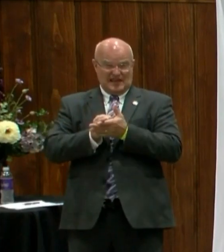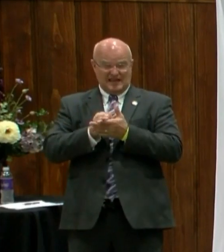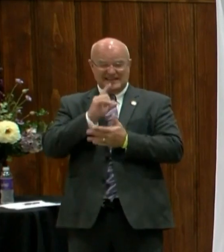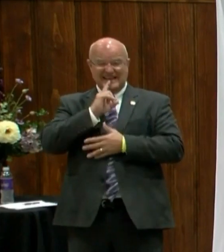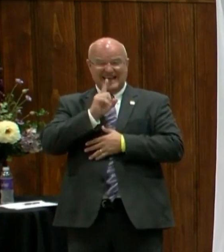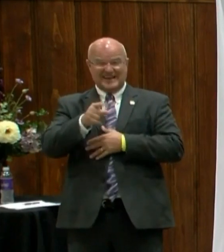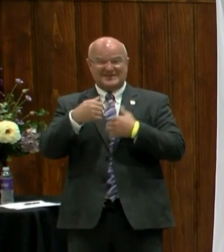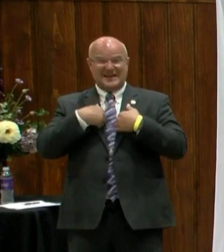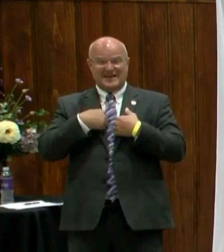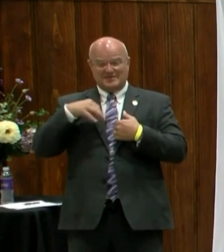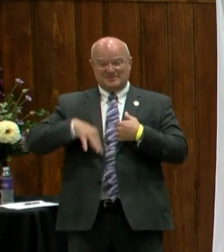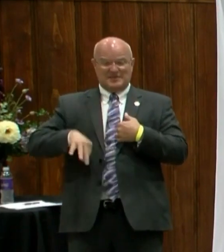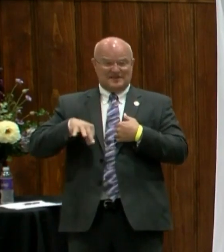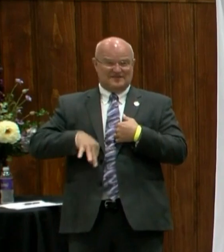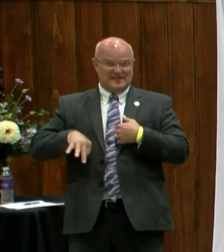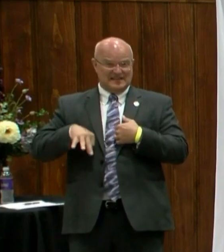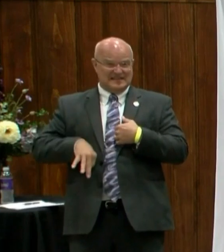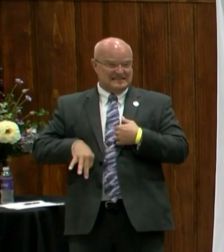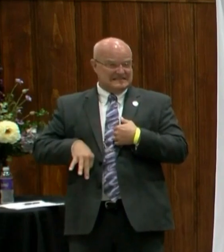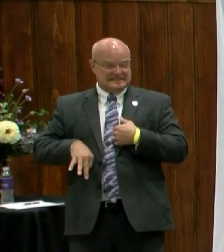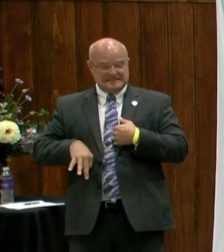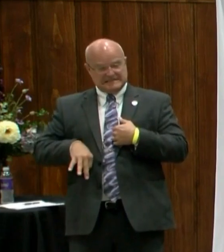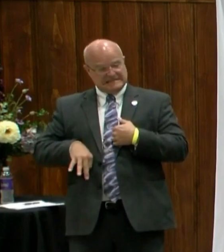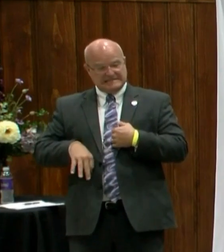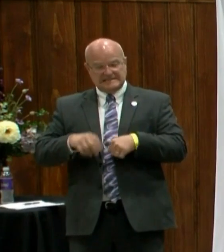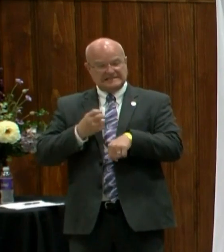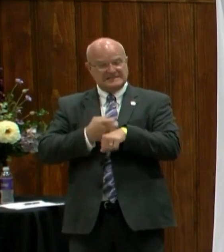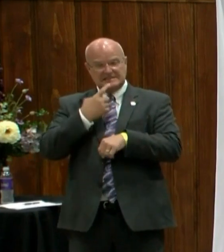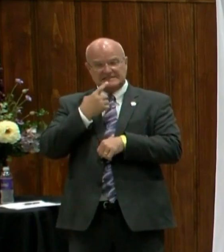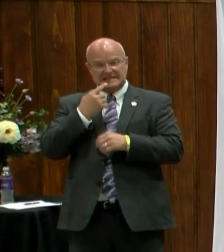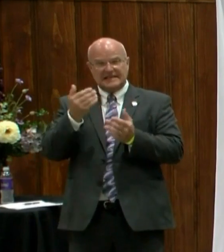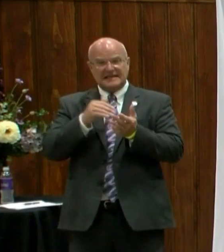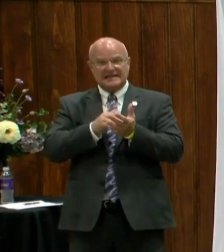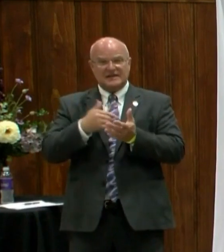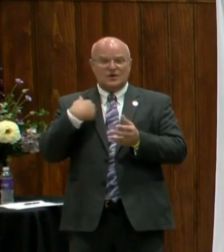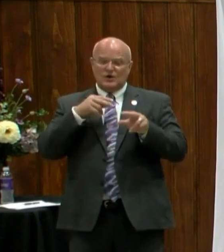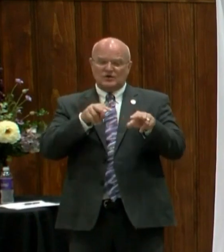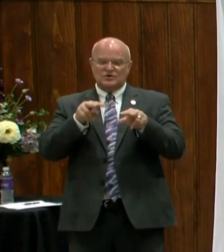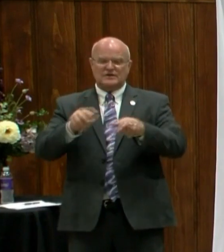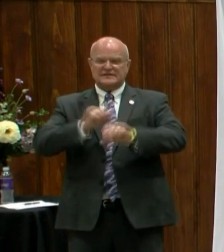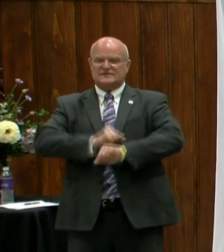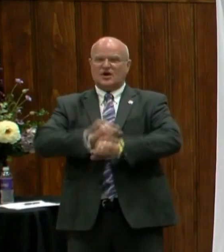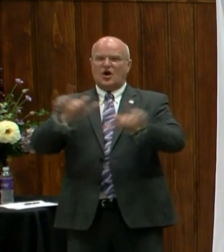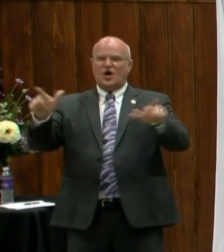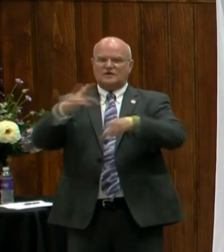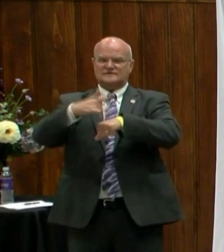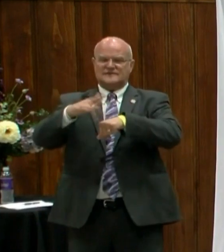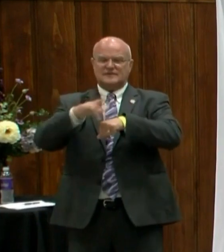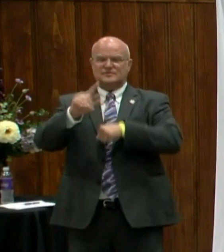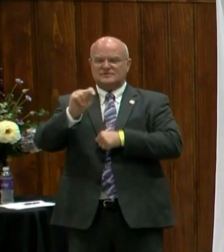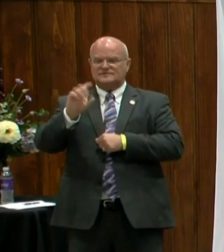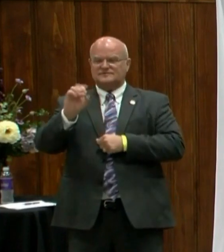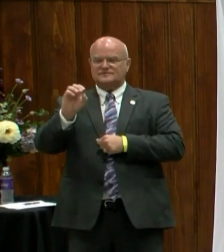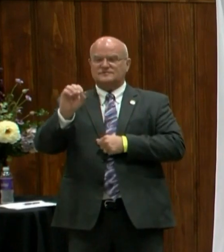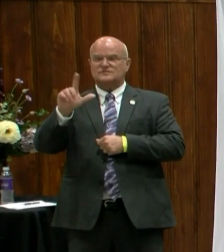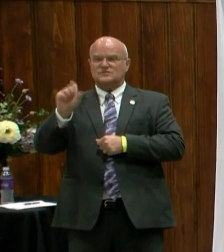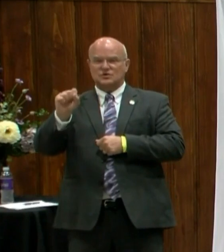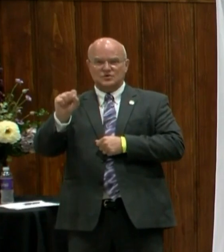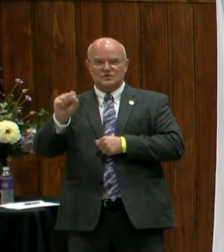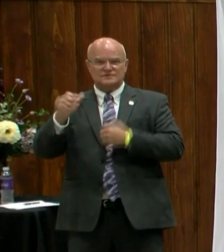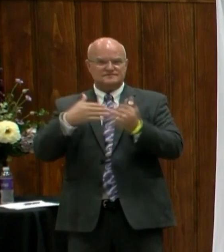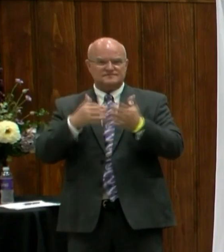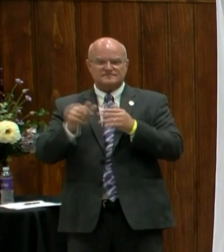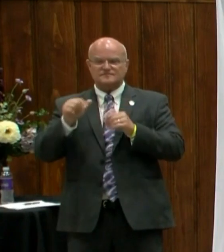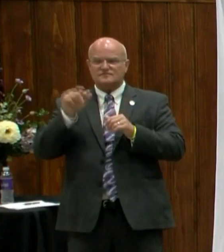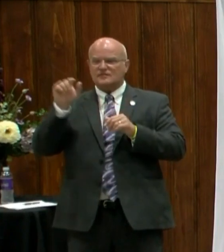to actually have benefit, it's difficult to say. Again, we'll look at all available tools, whether it's pooling